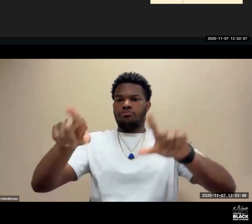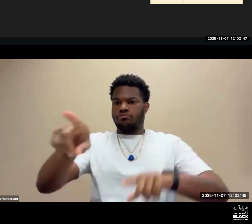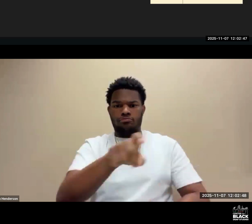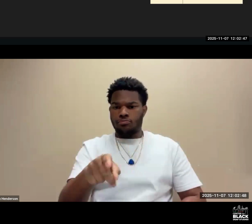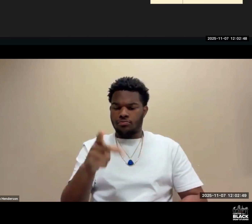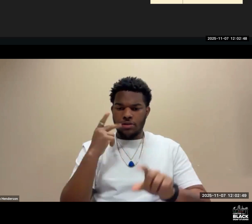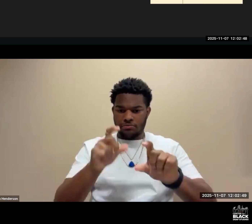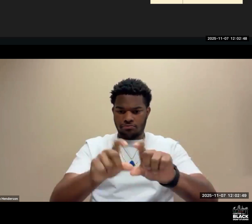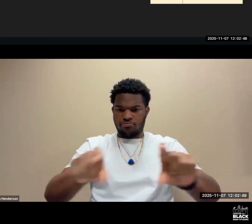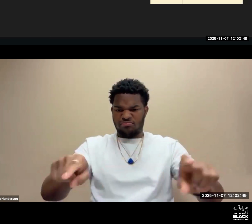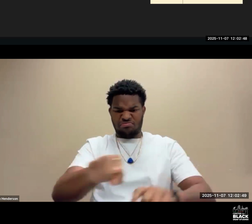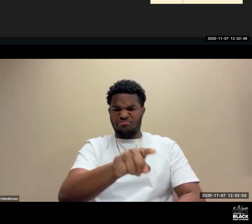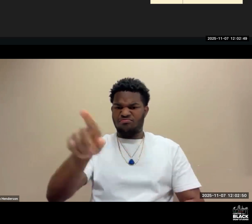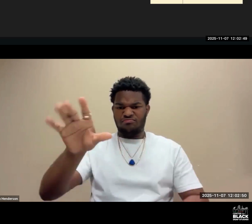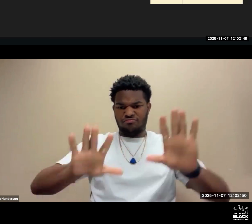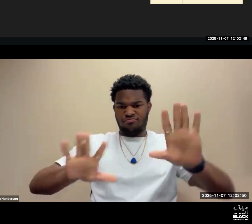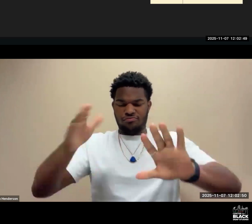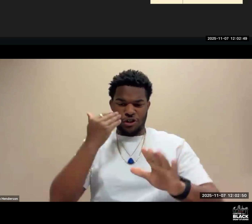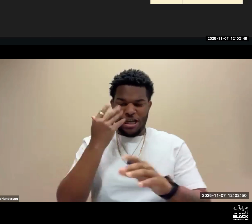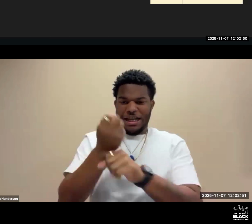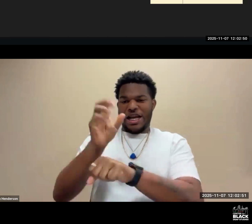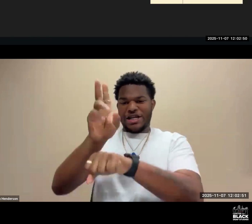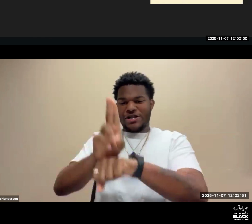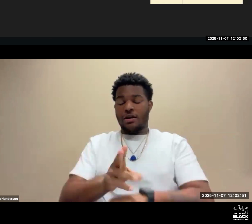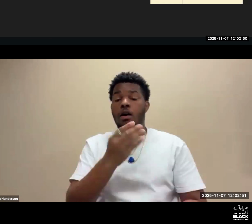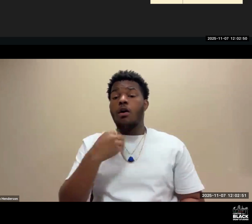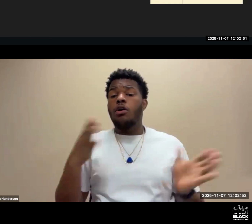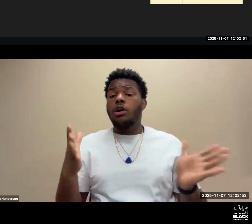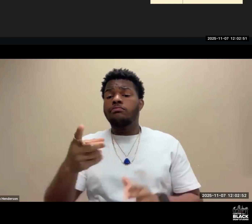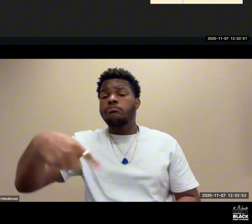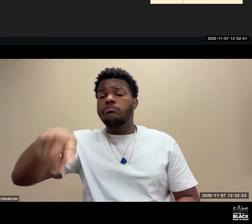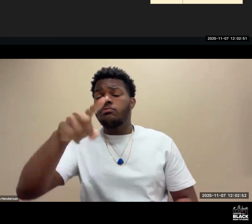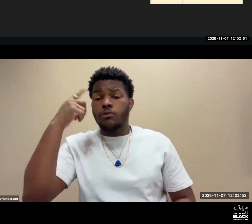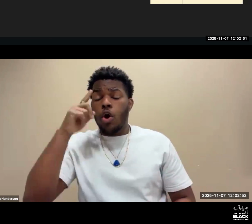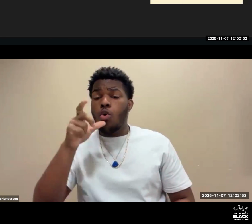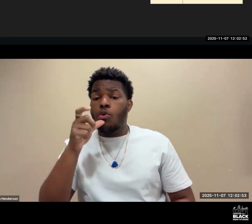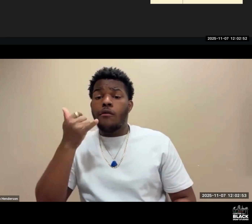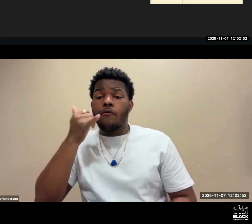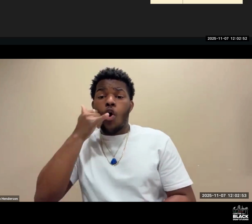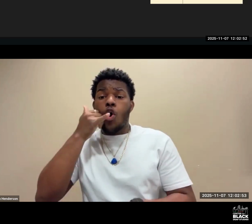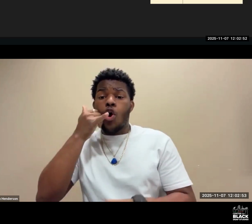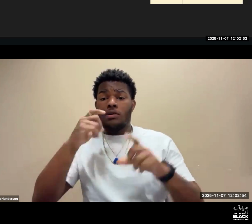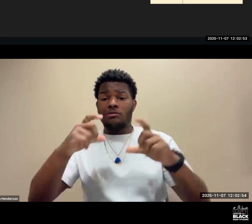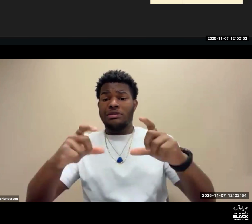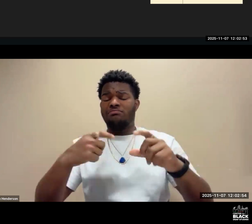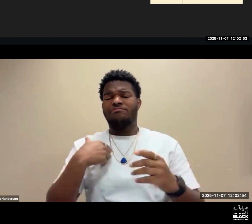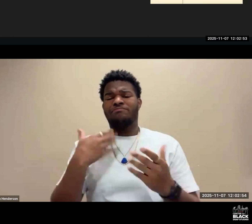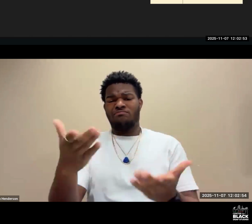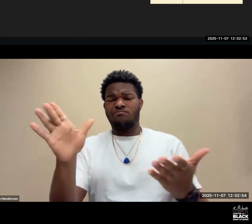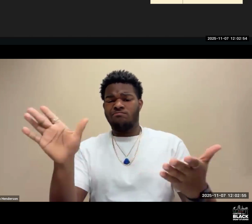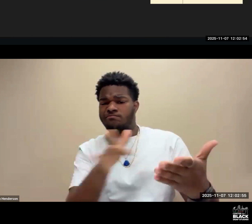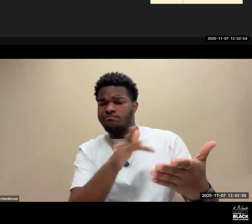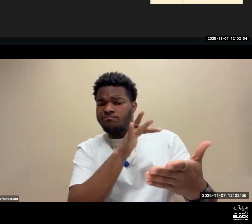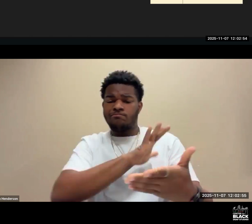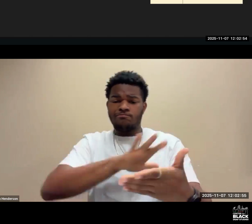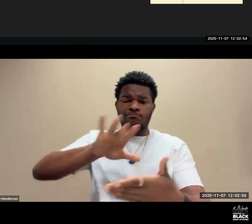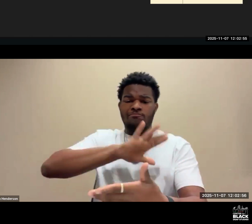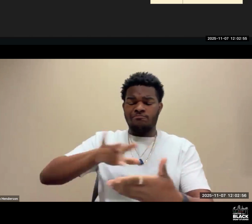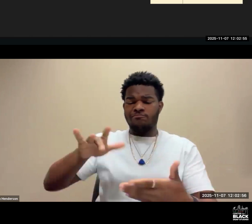you can pick the different features to make sure you can view the layout. If you're on a